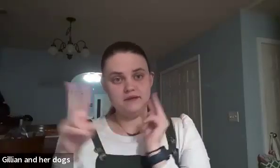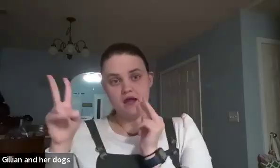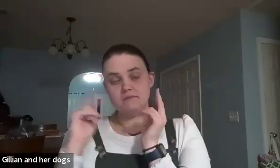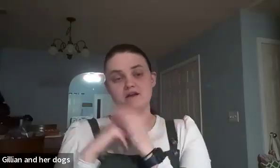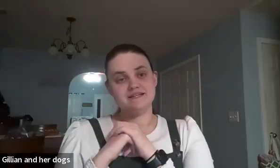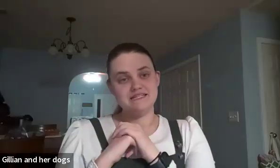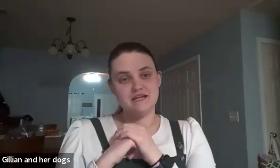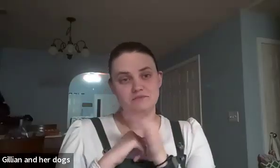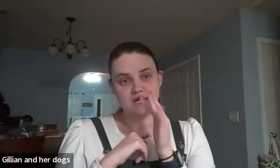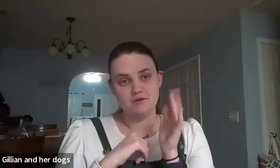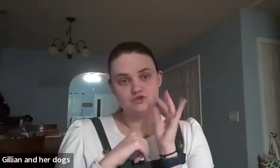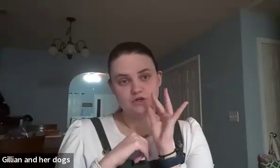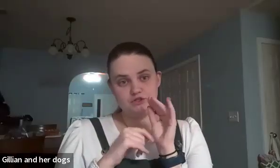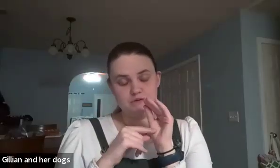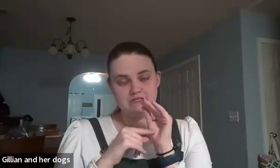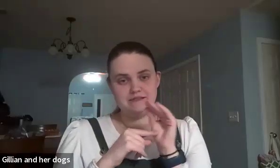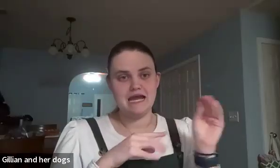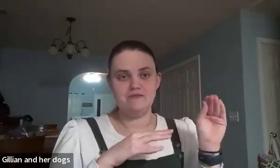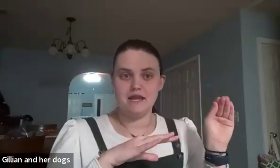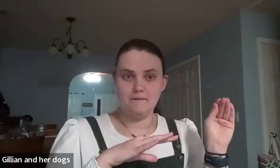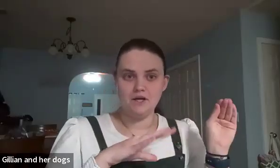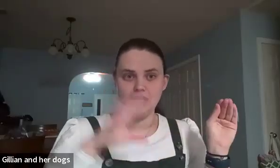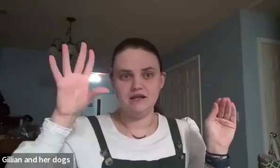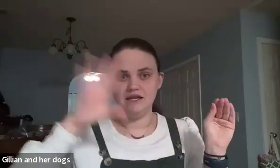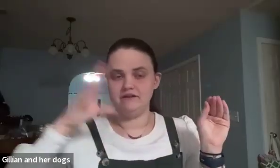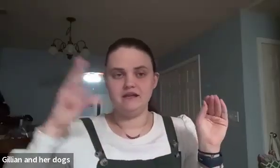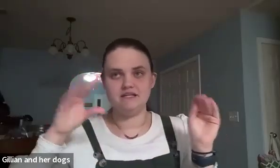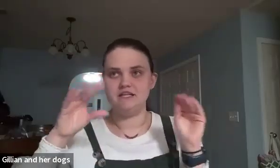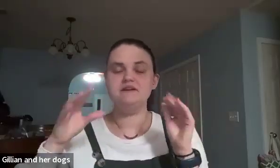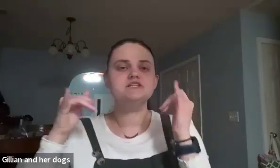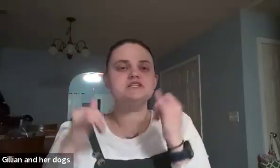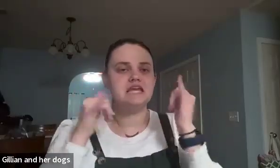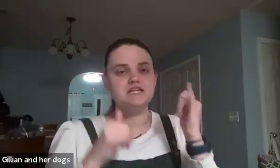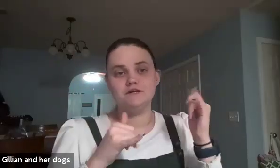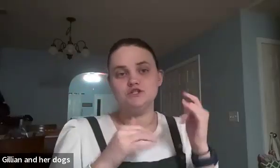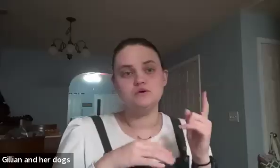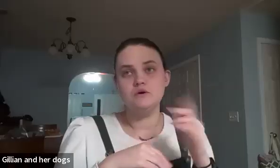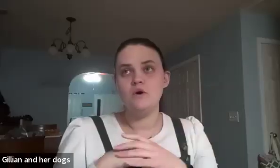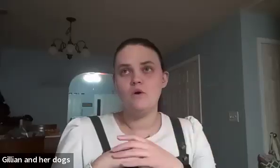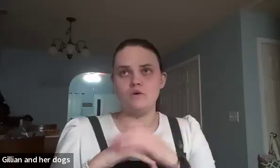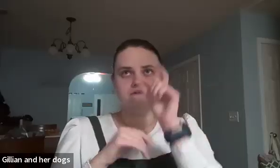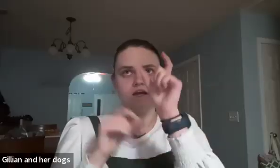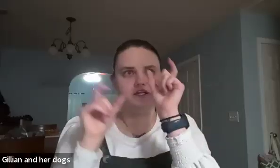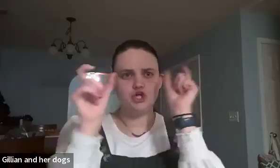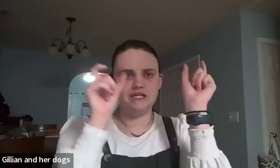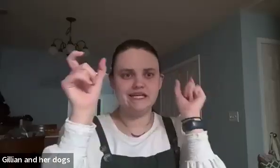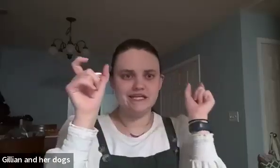be out and about. And if I see numbers, I will try to sign that number, even if it's just the individual or even kind of chunking